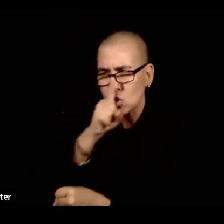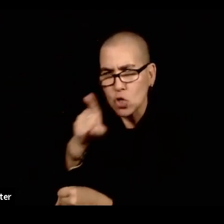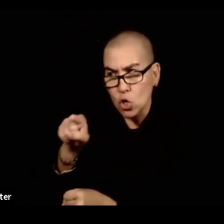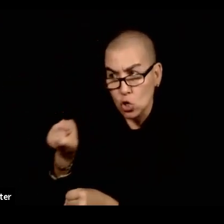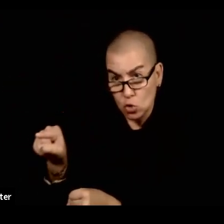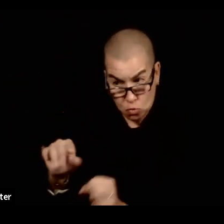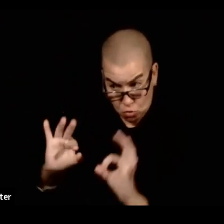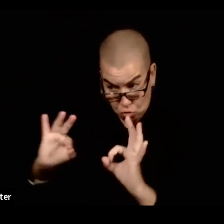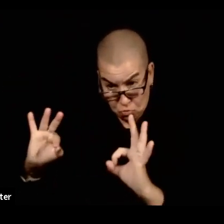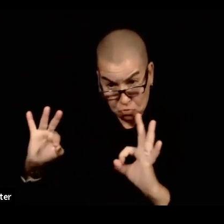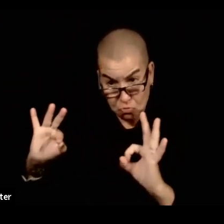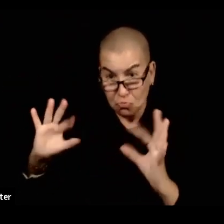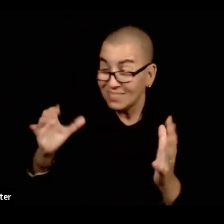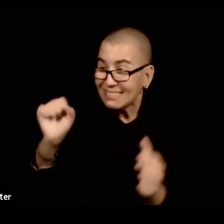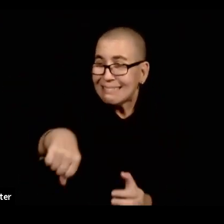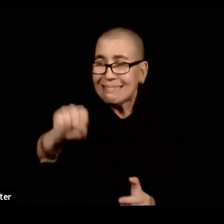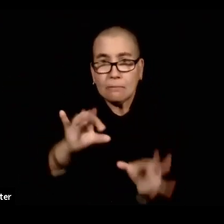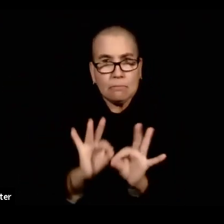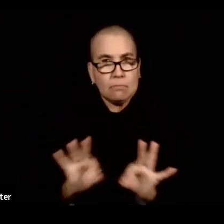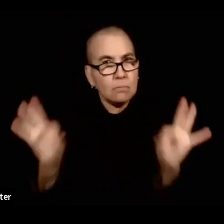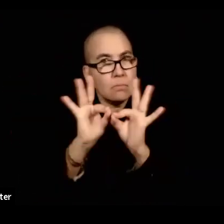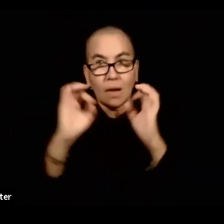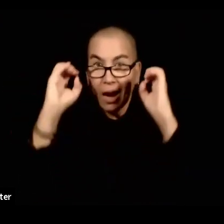can do so in the safest manner.